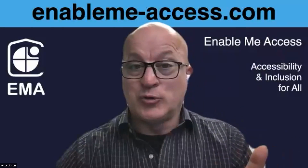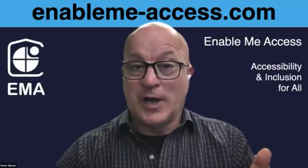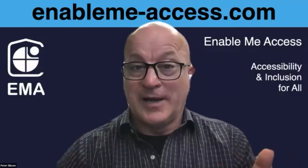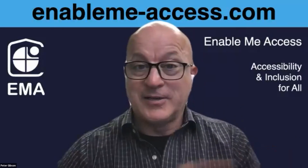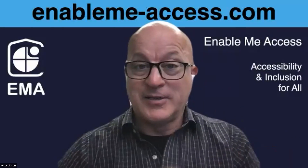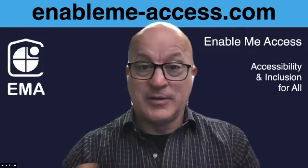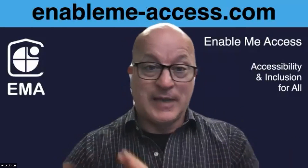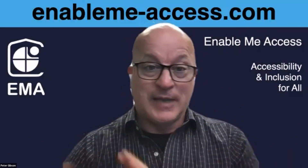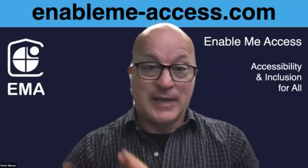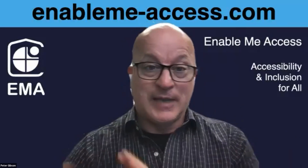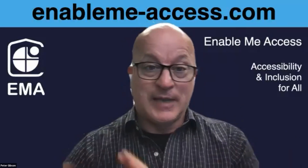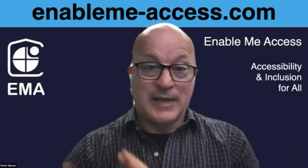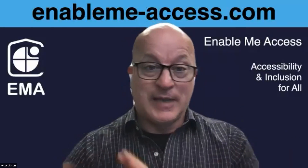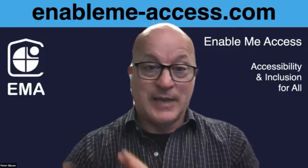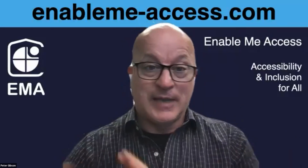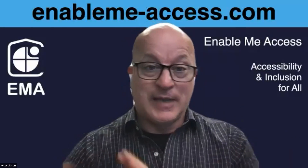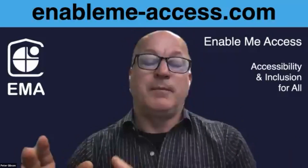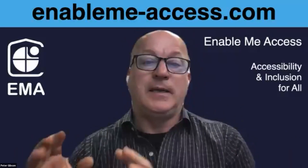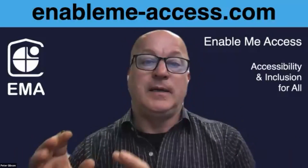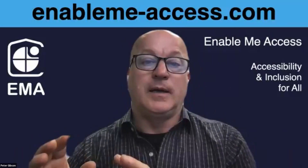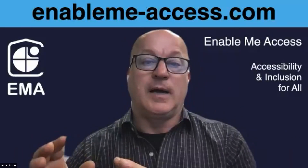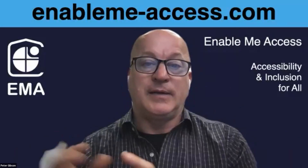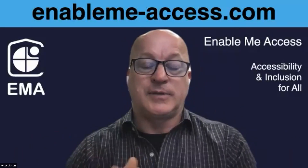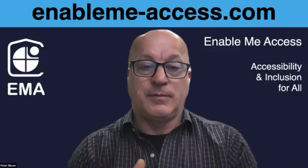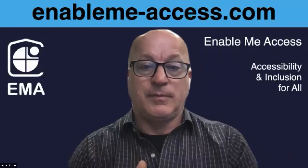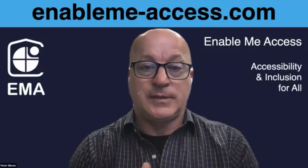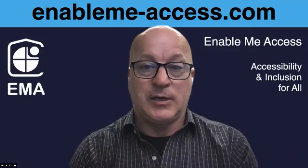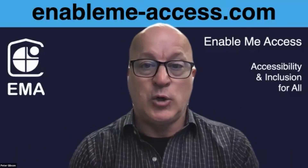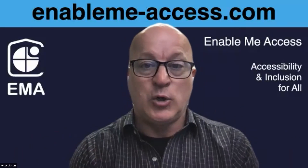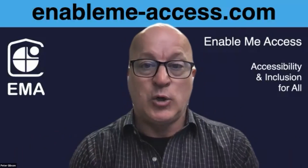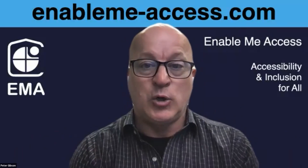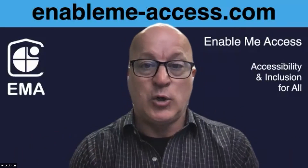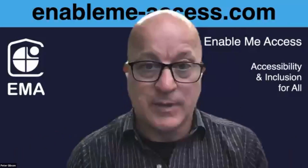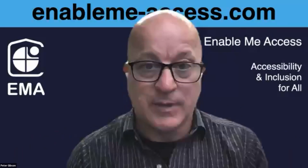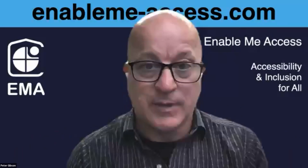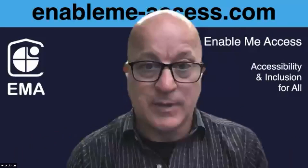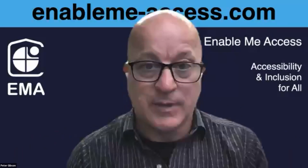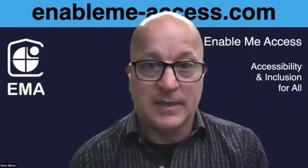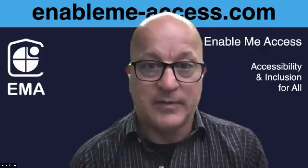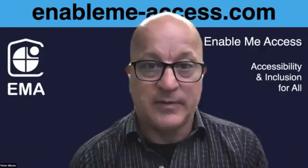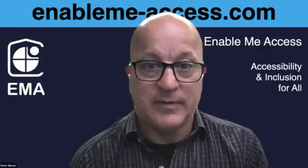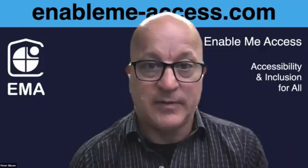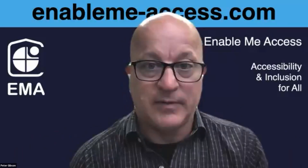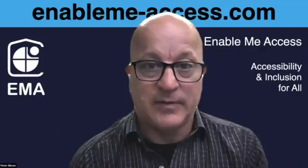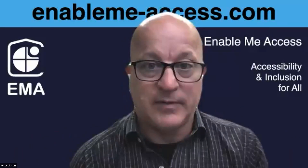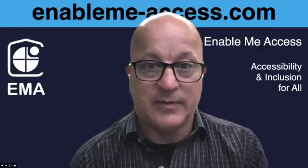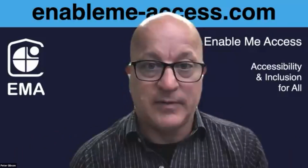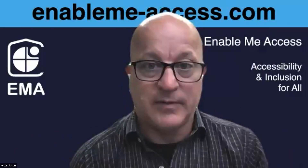Why don't you try it? That kind of thing could be. I think that was was that what you were kind of asking? That kind of thing.